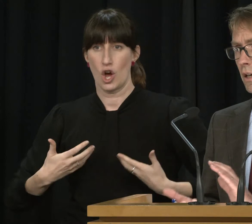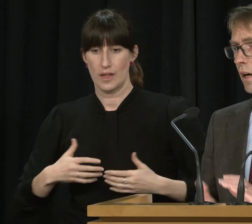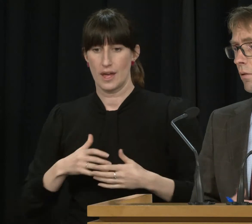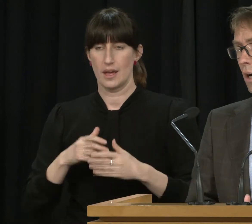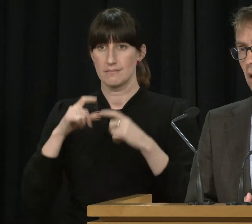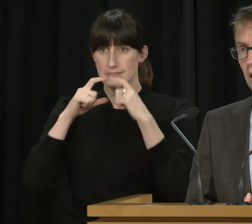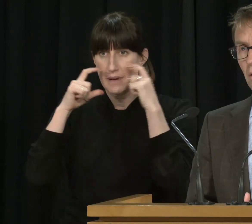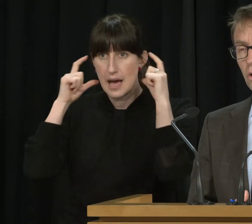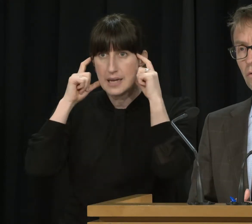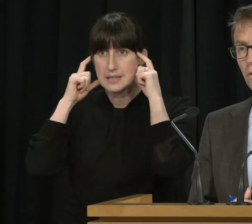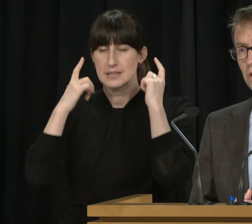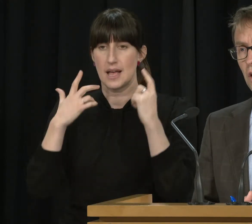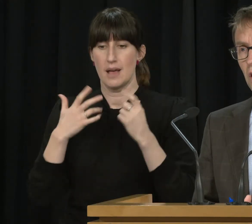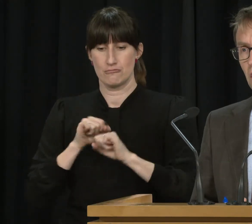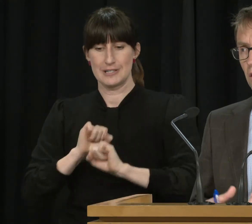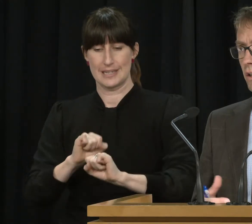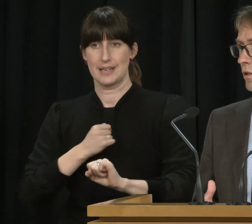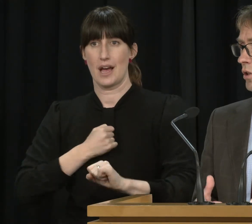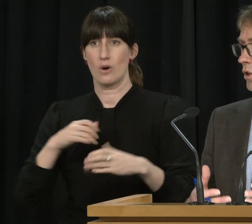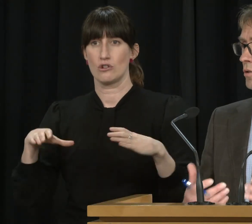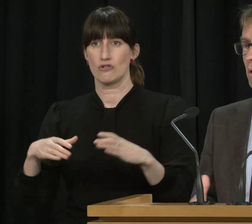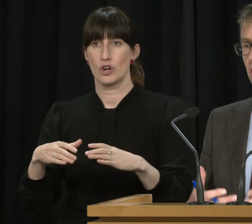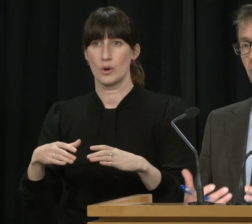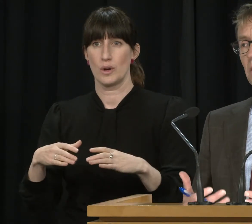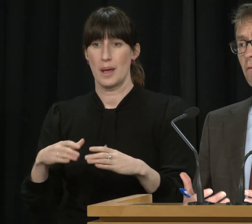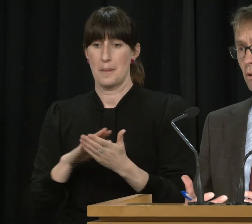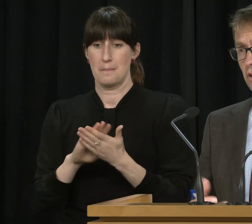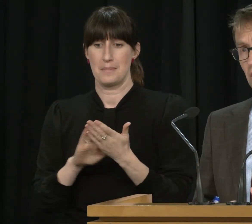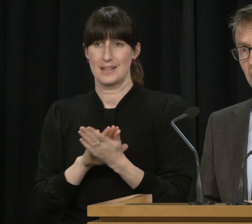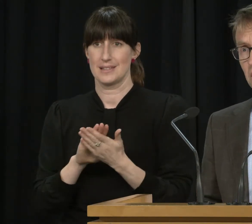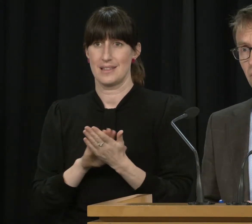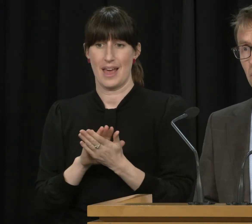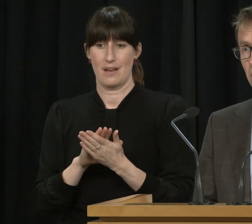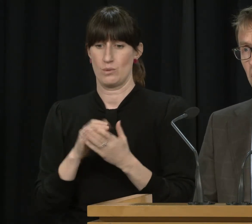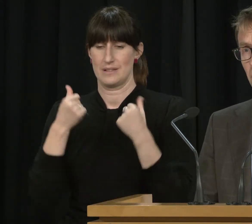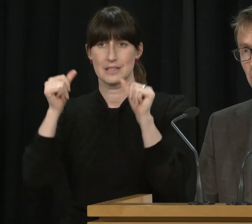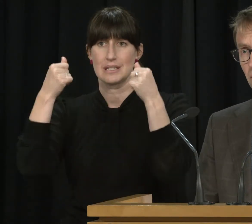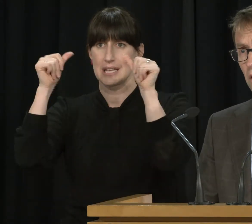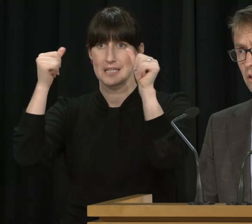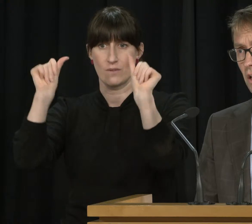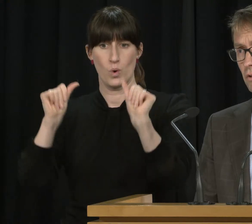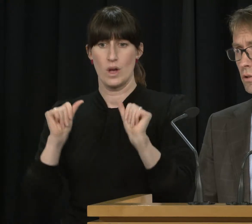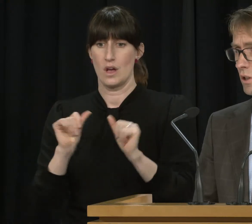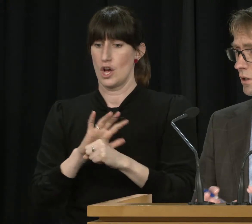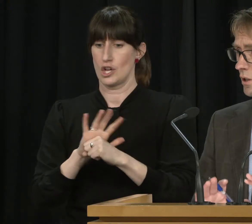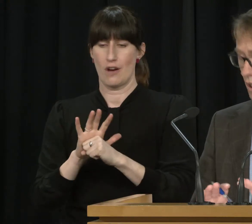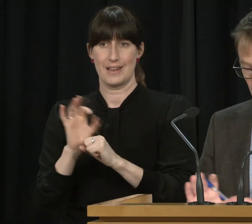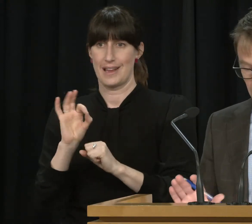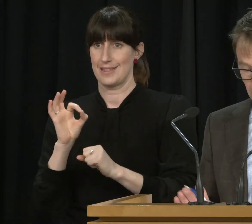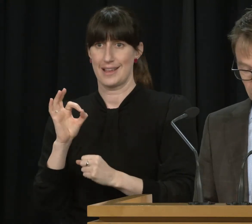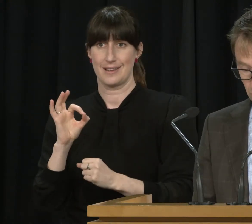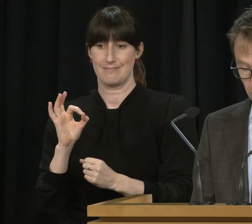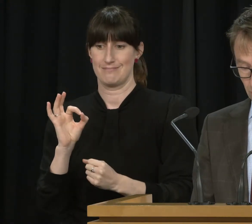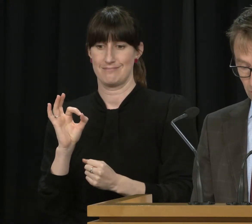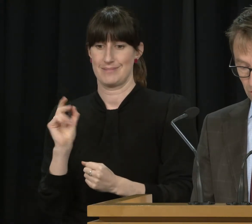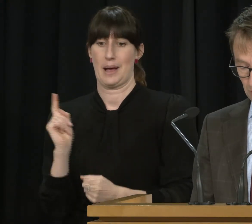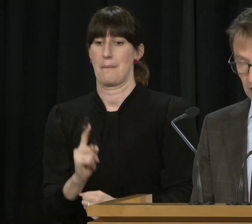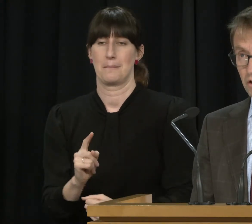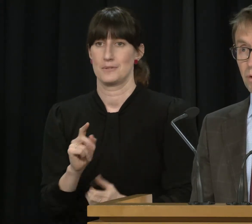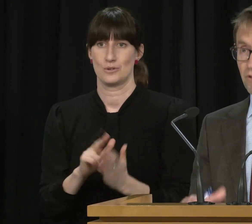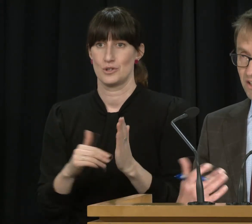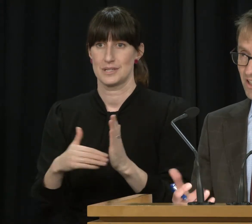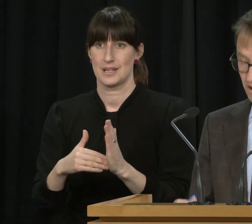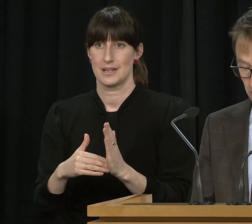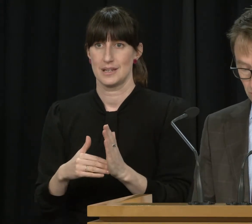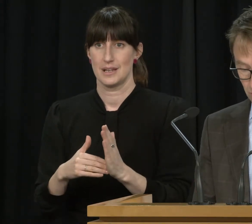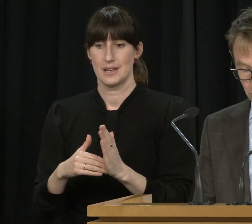crew and our workforce, that those measures have been very successful in keeping the virus out of New Zealand